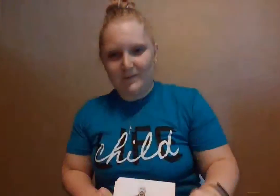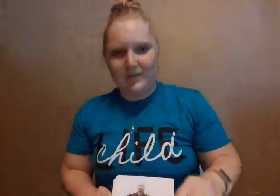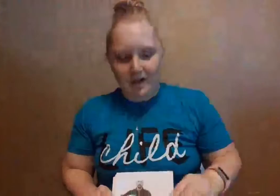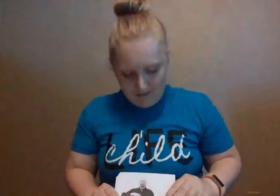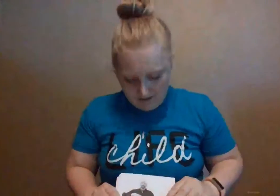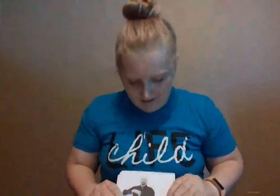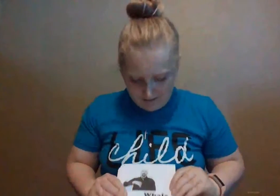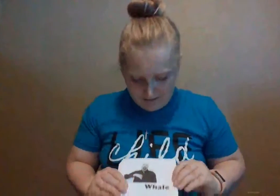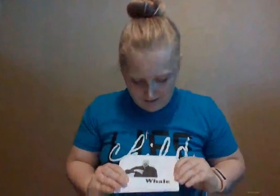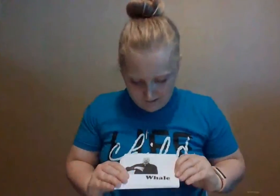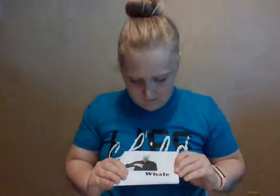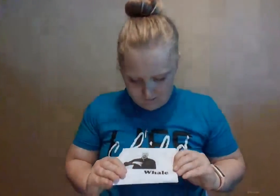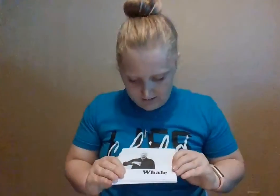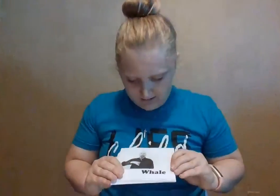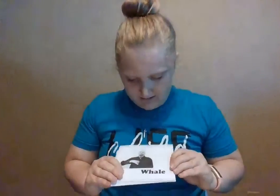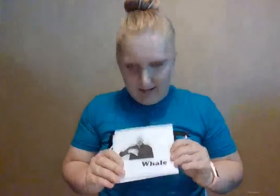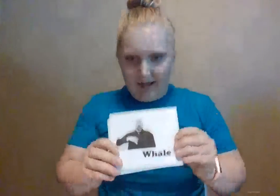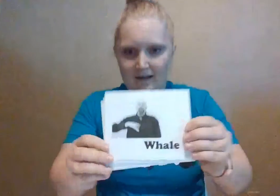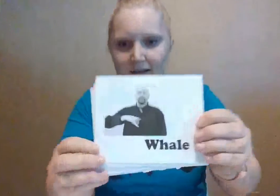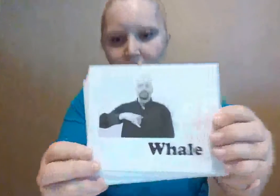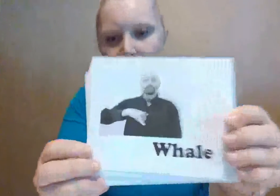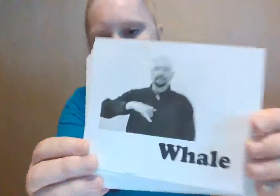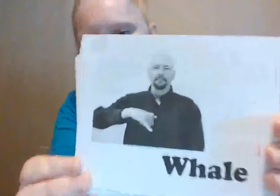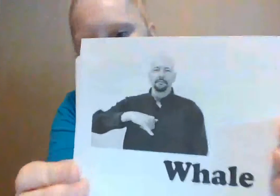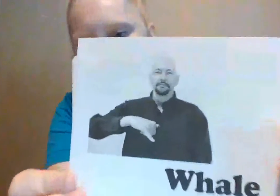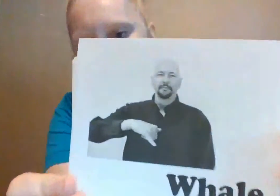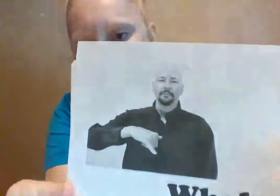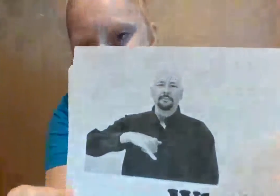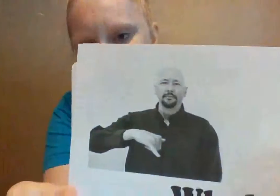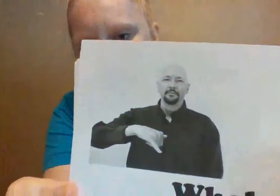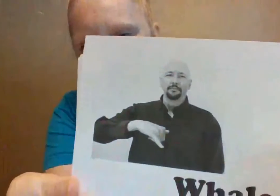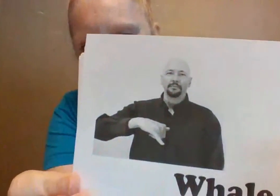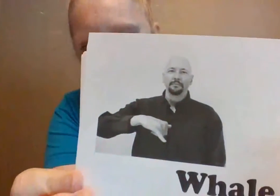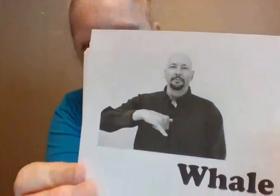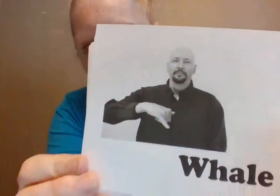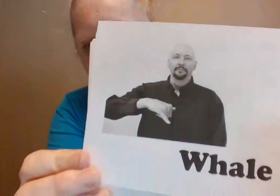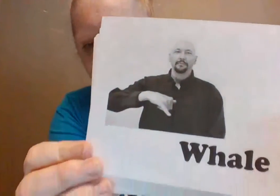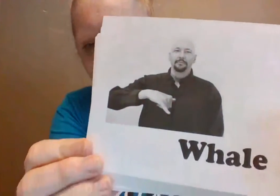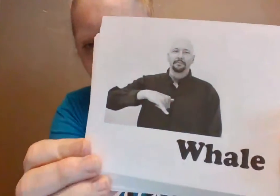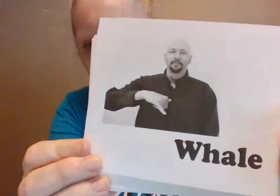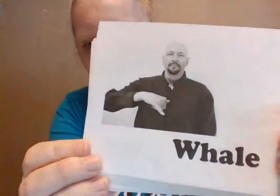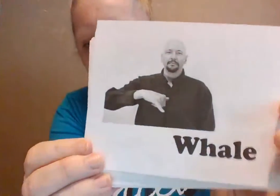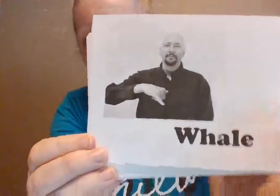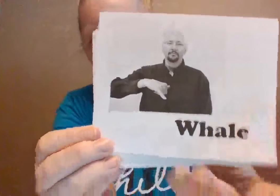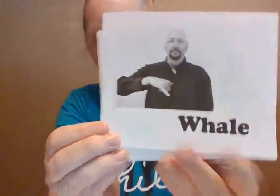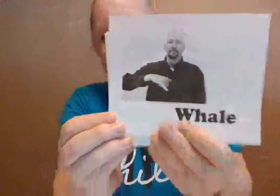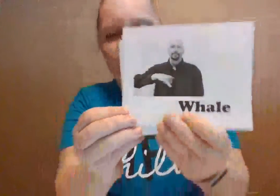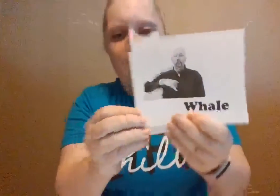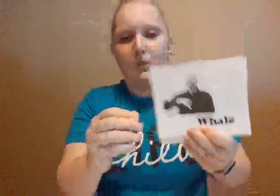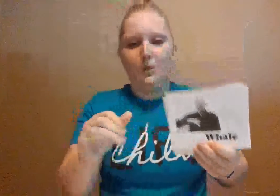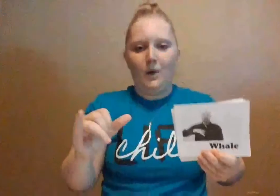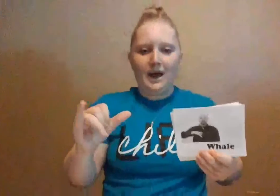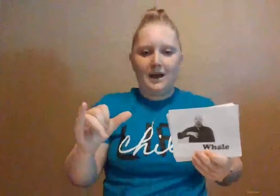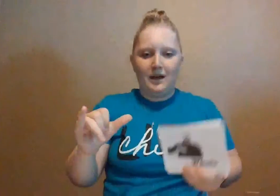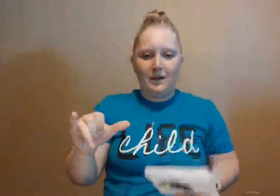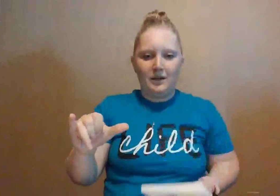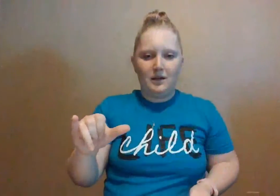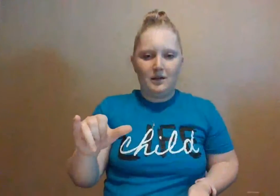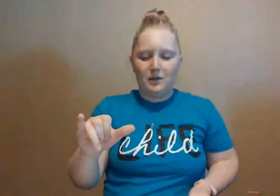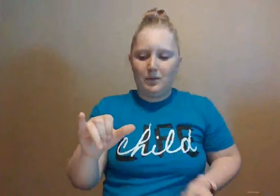All right, our next one is whale. So for whale, you put